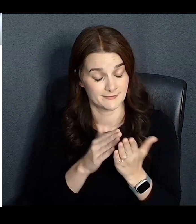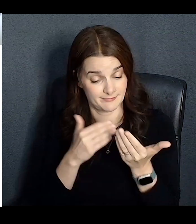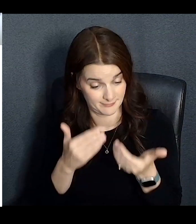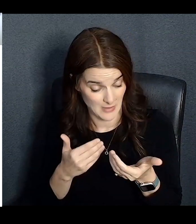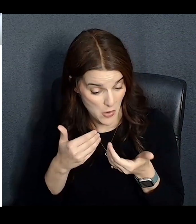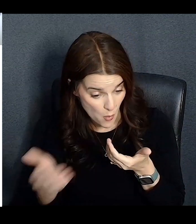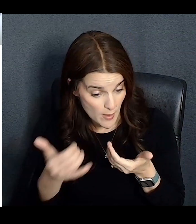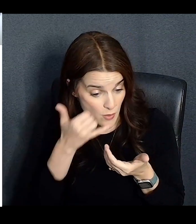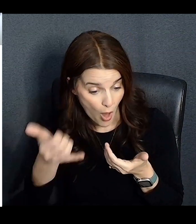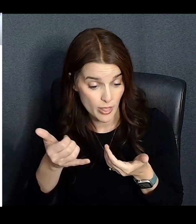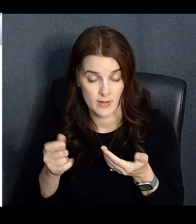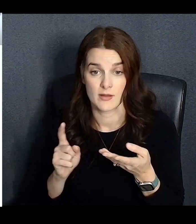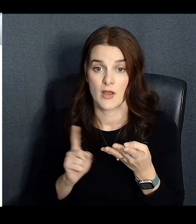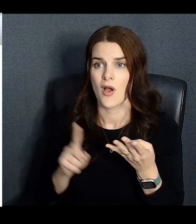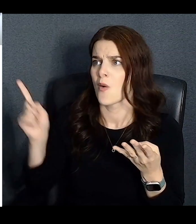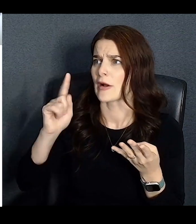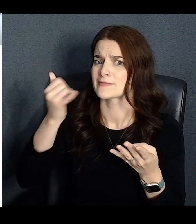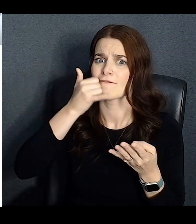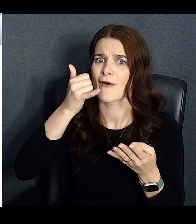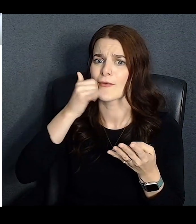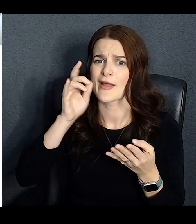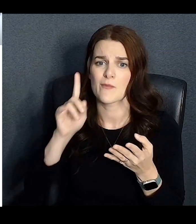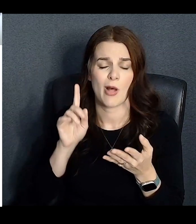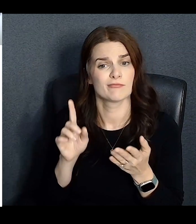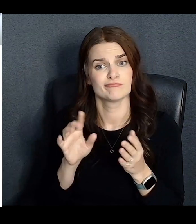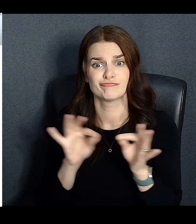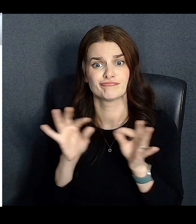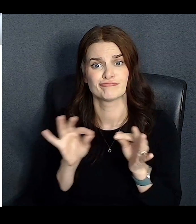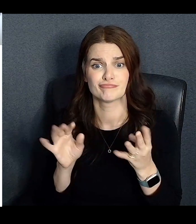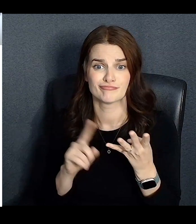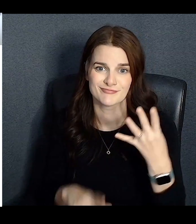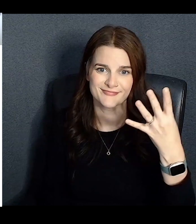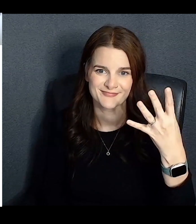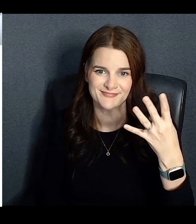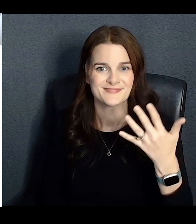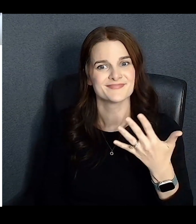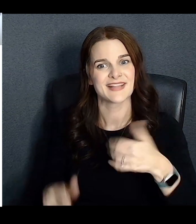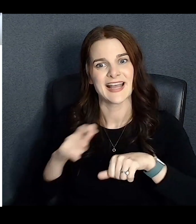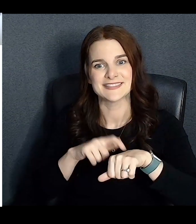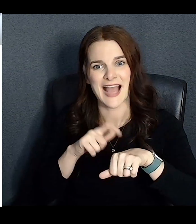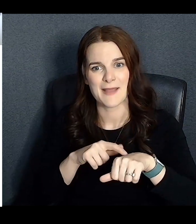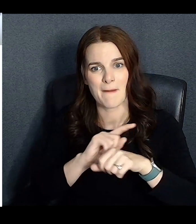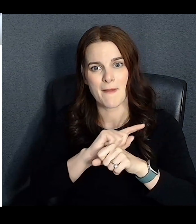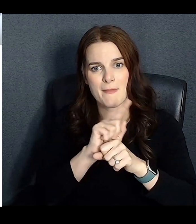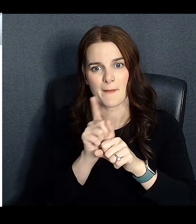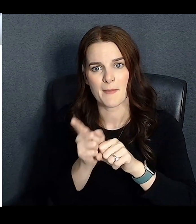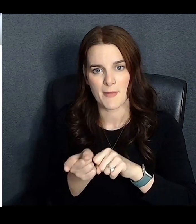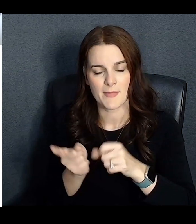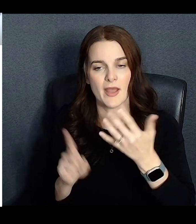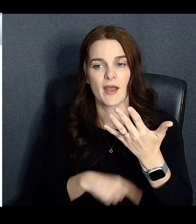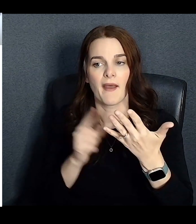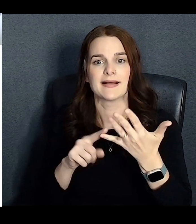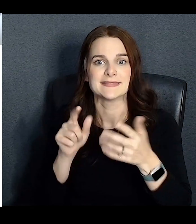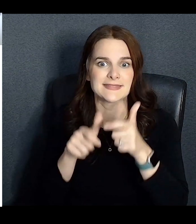ask to call someone. You can even say, "Where's my phone?" if you don't know where my phone is. You can set timers. You can send